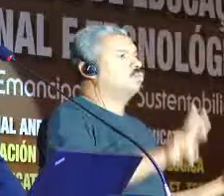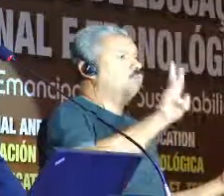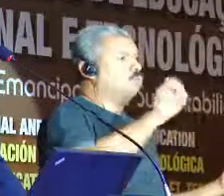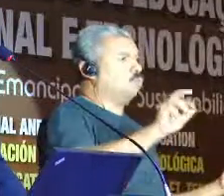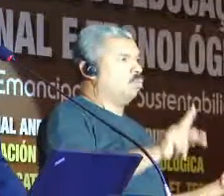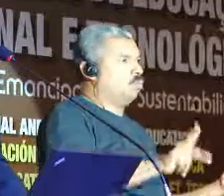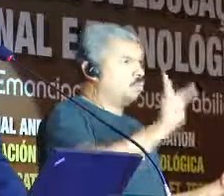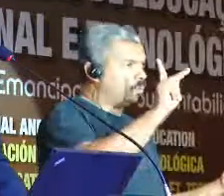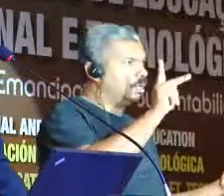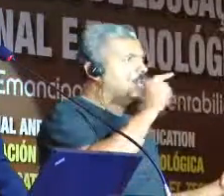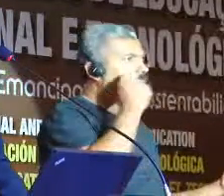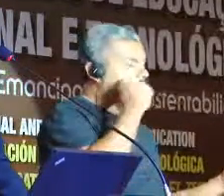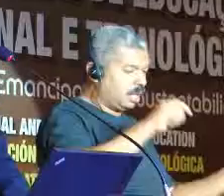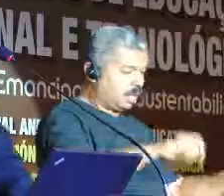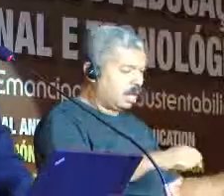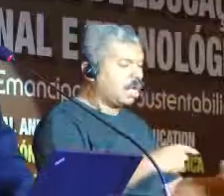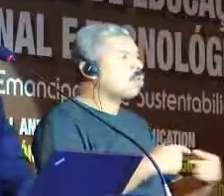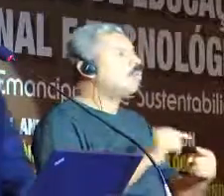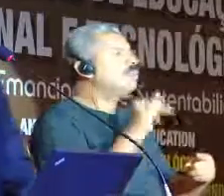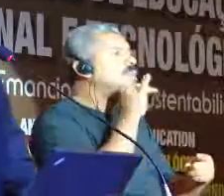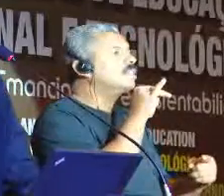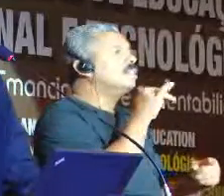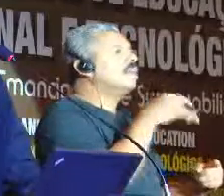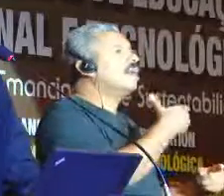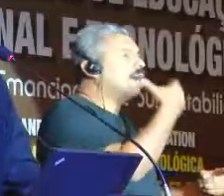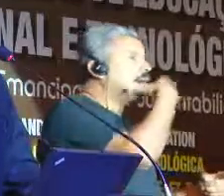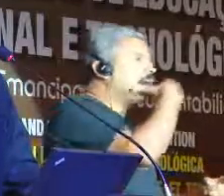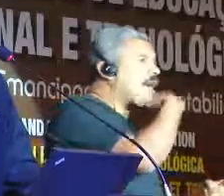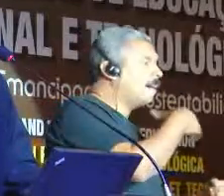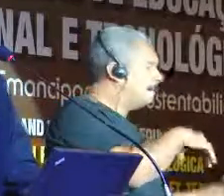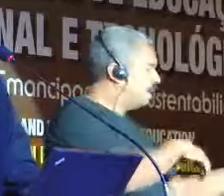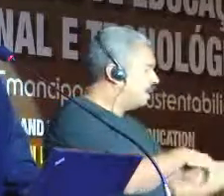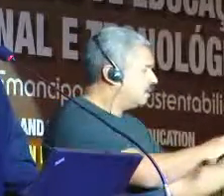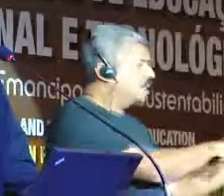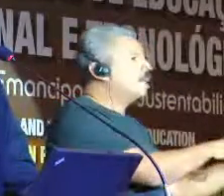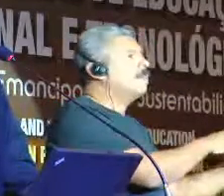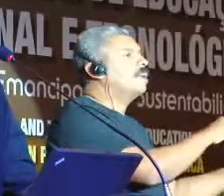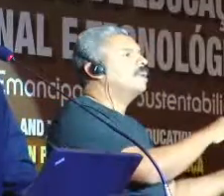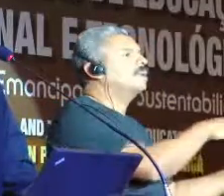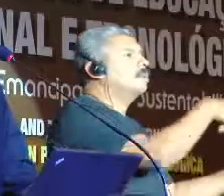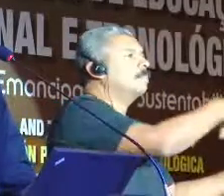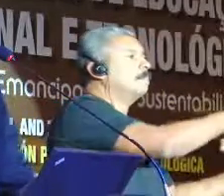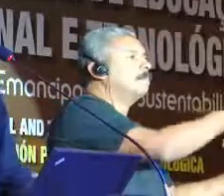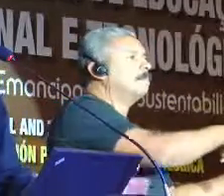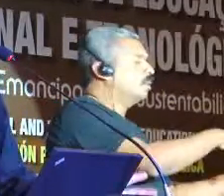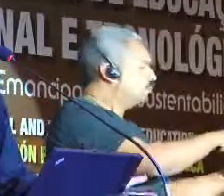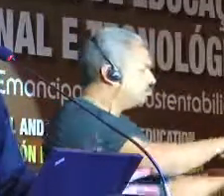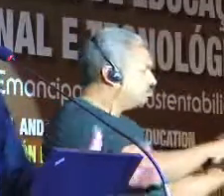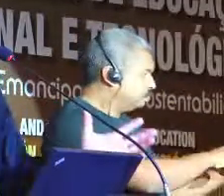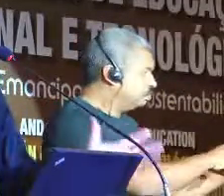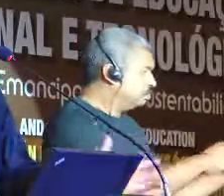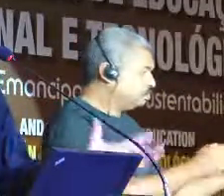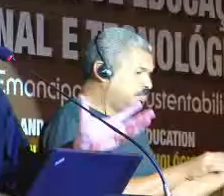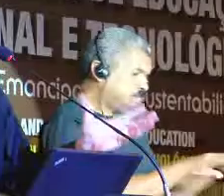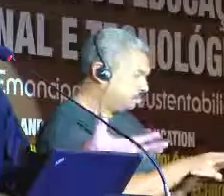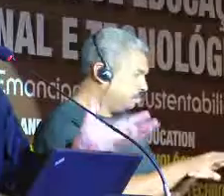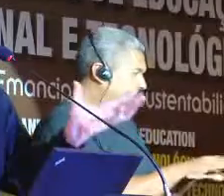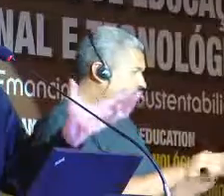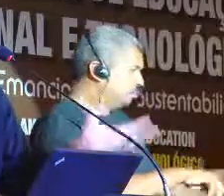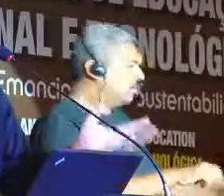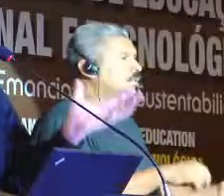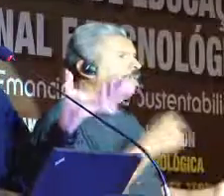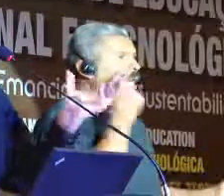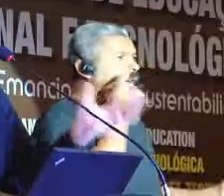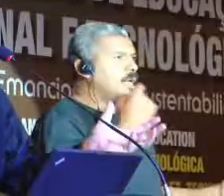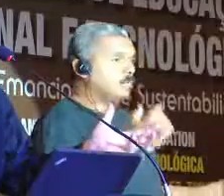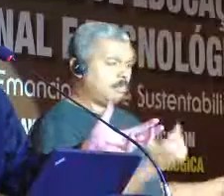They have almost every networking protocol in existence, but not just the ability to see how